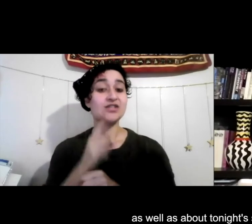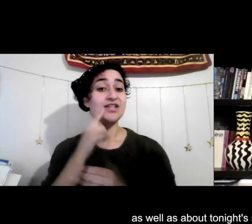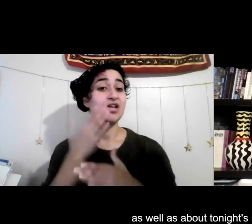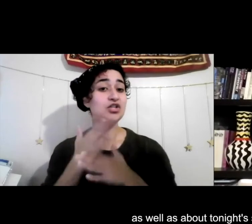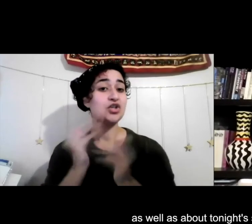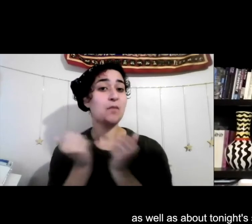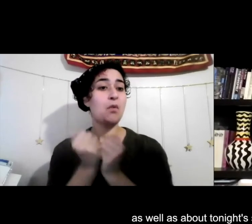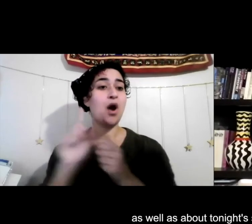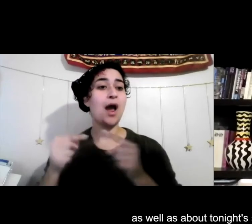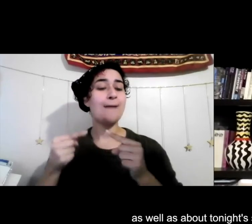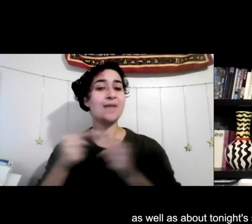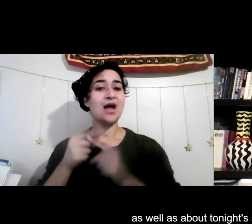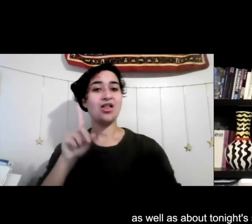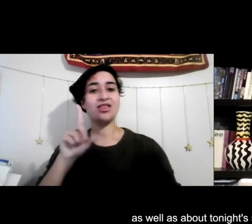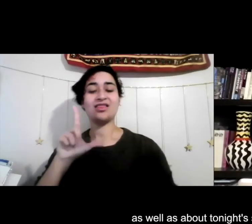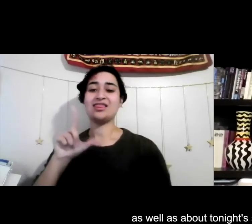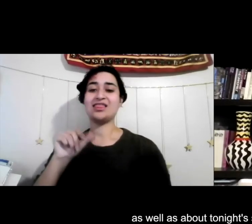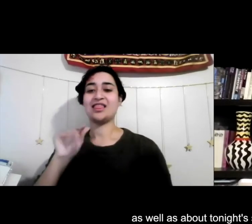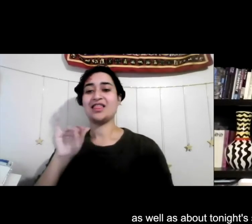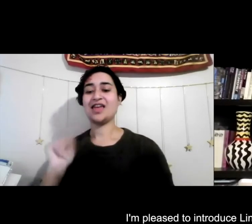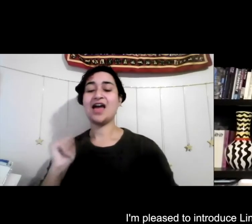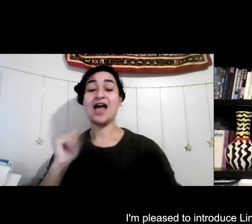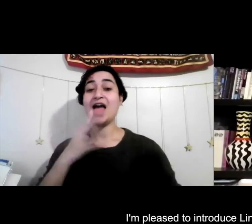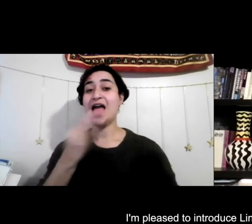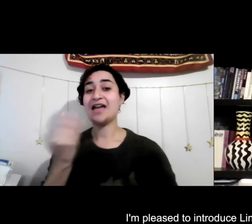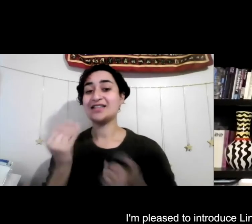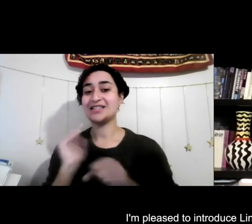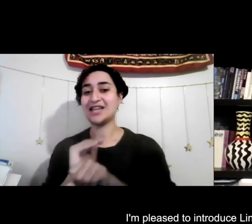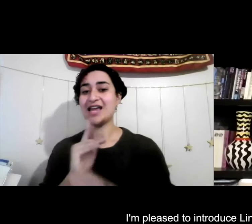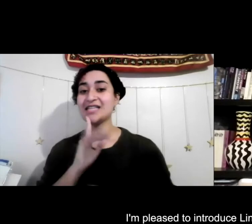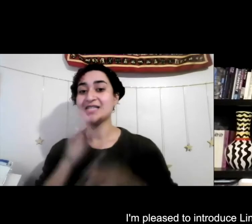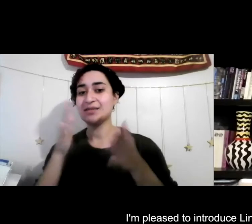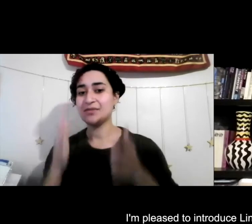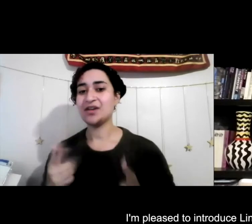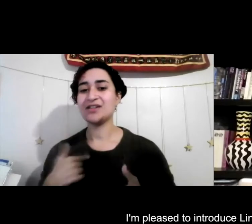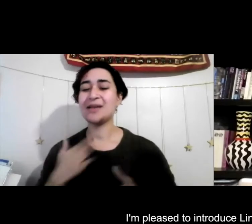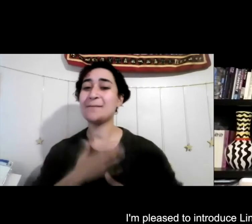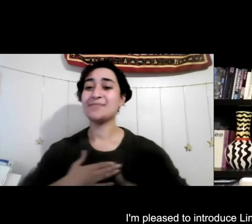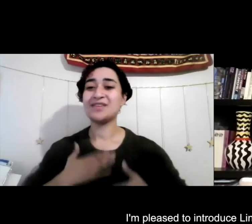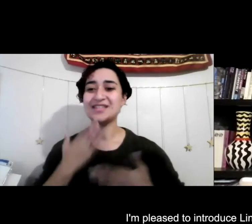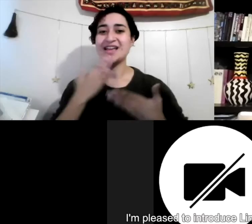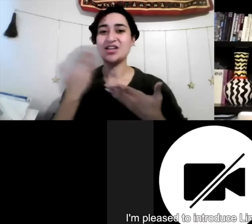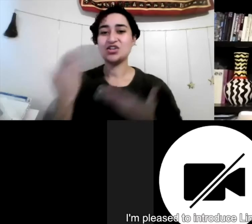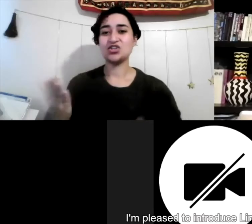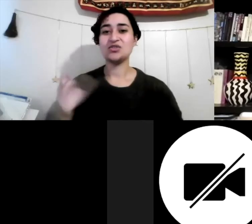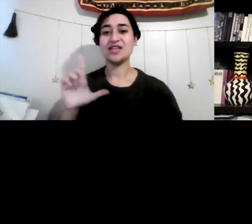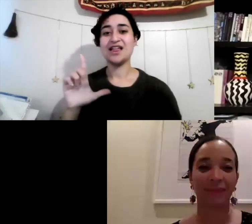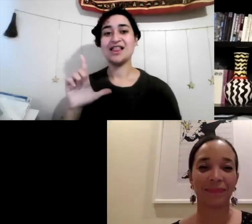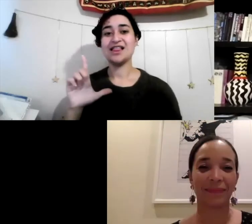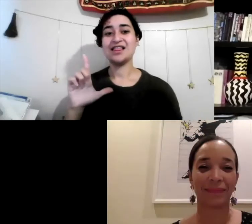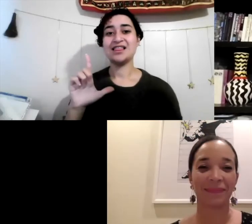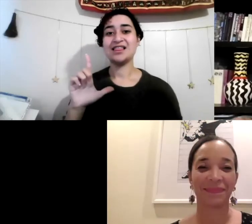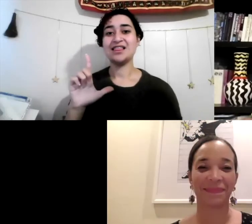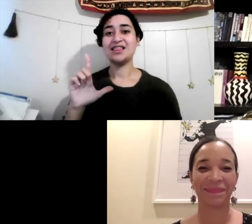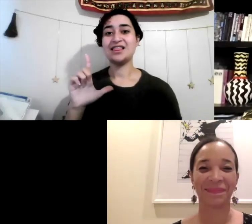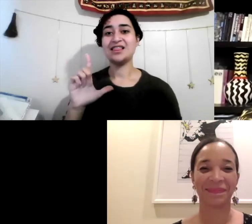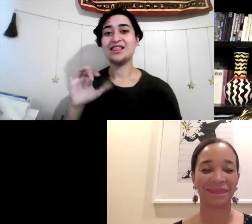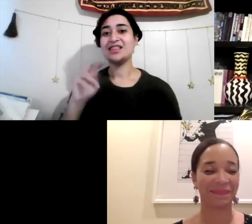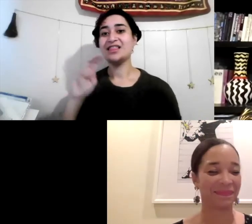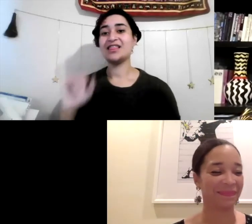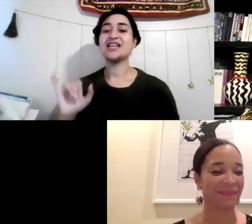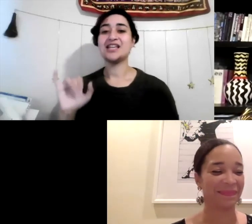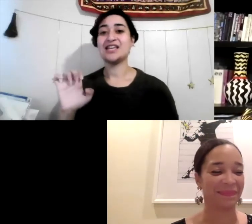as well as about tonight's speakers, I'm pleased to introduce Lenny Green.